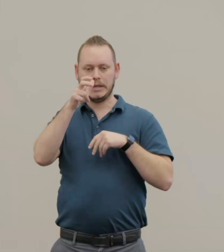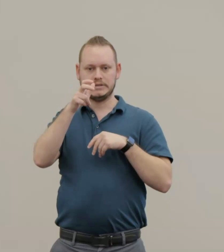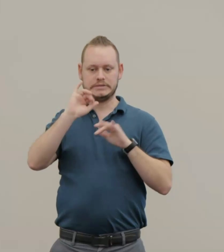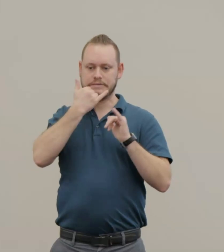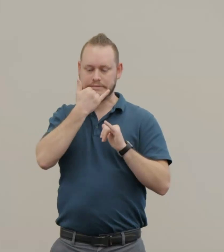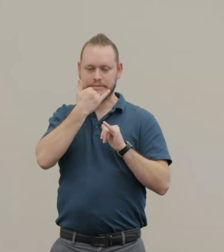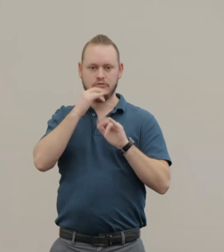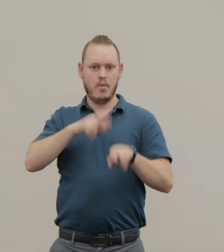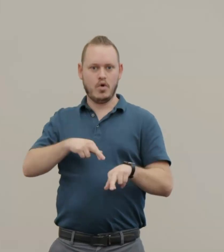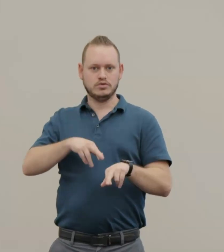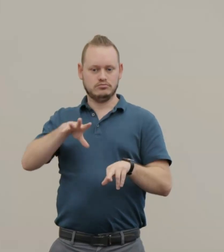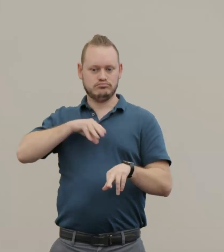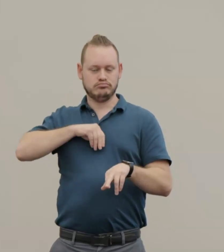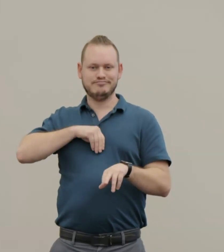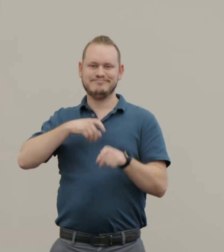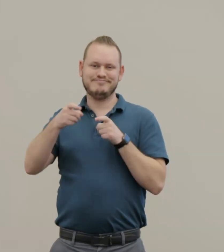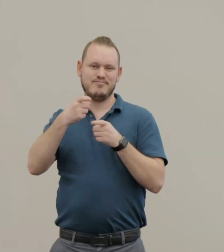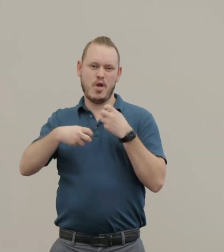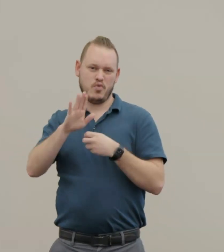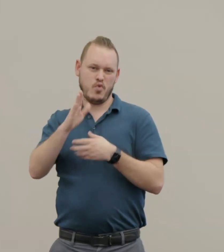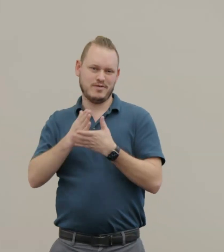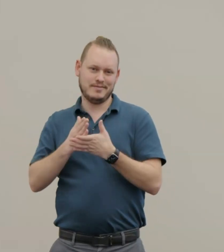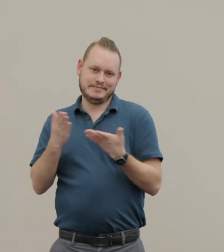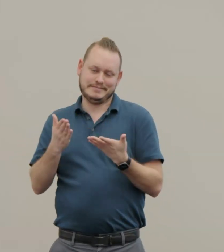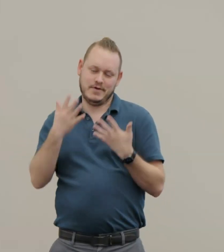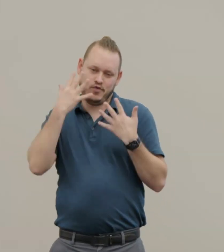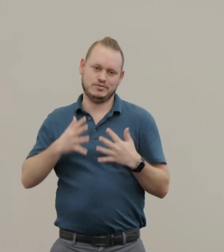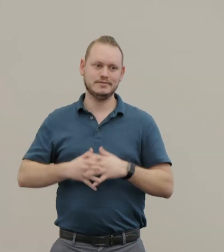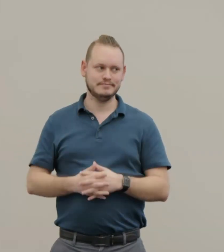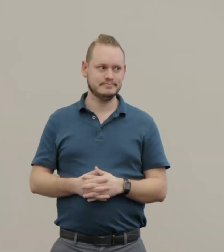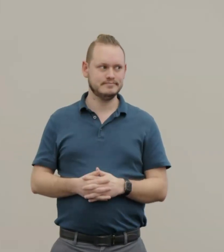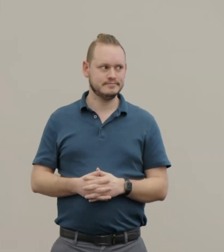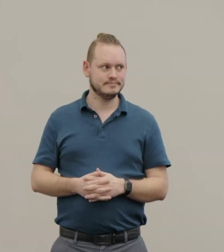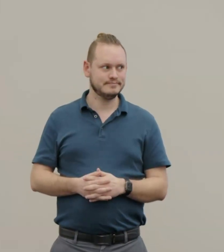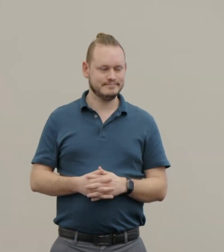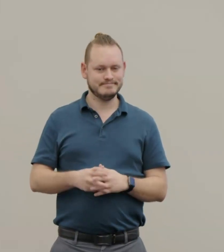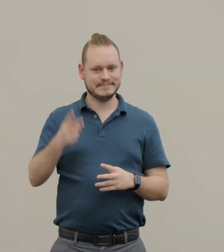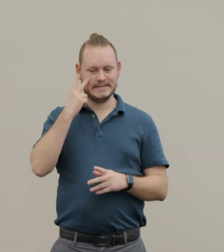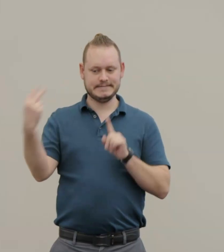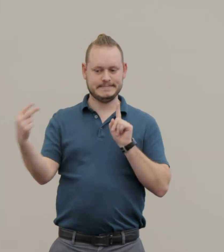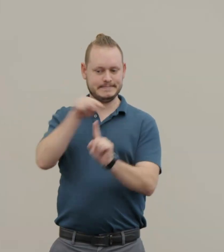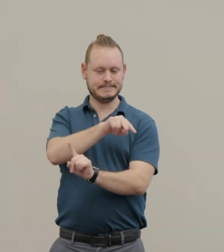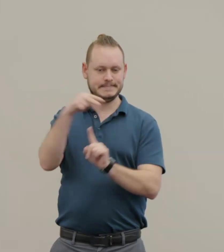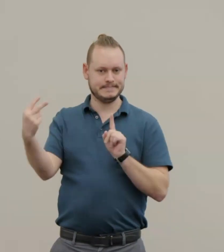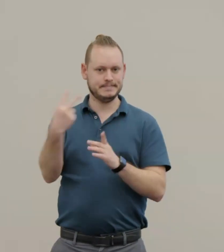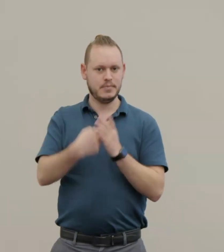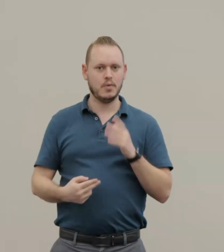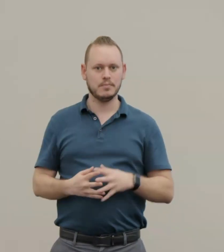reports. It's just a management problem on your side, unfortunately. So I've seen kind of those two